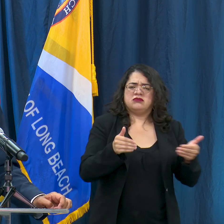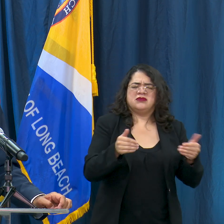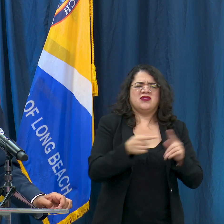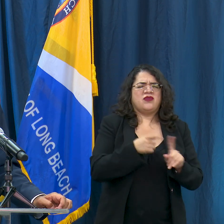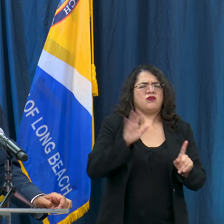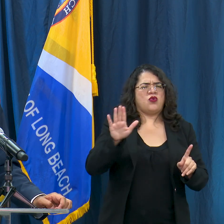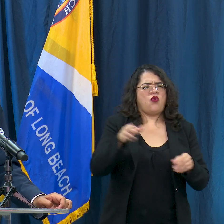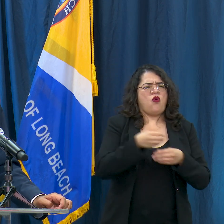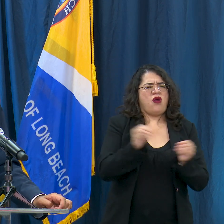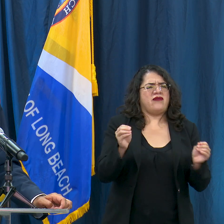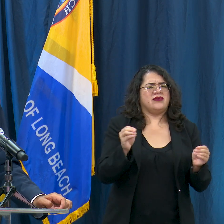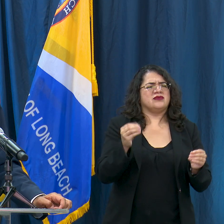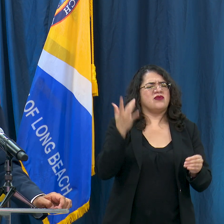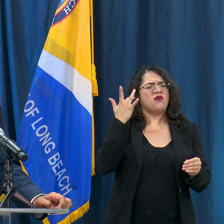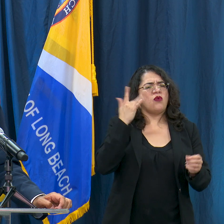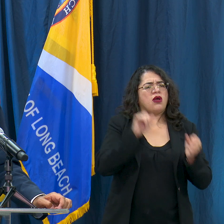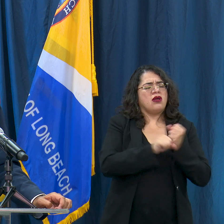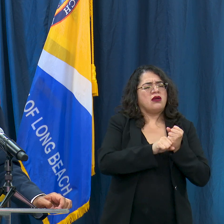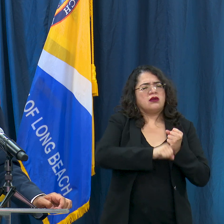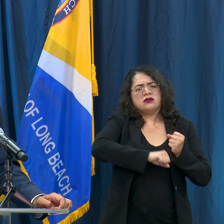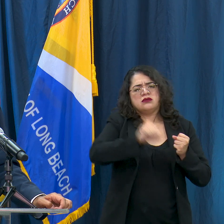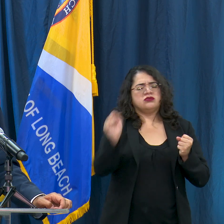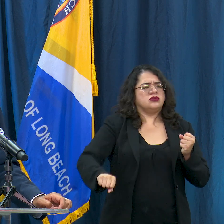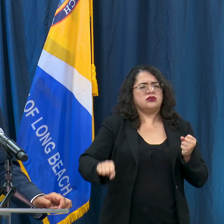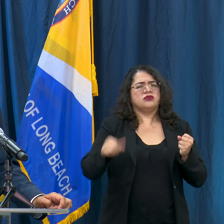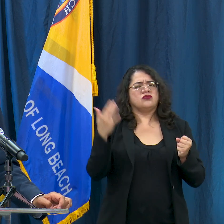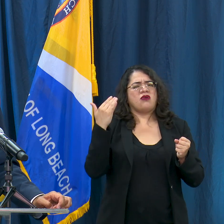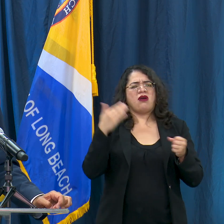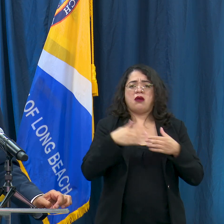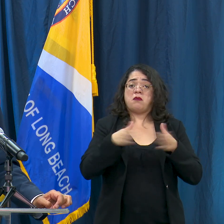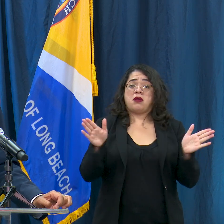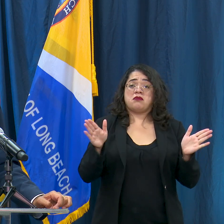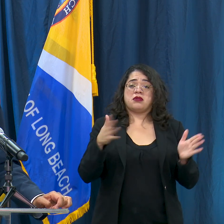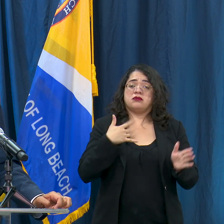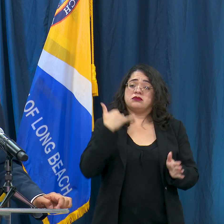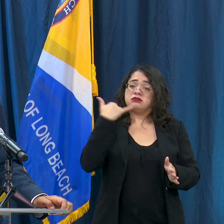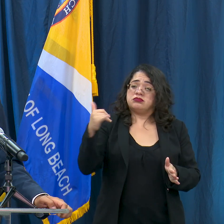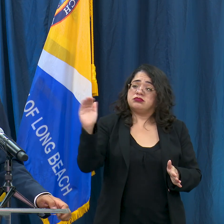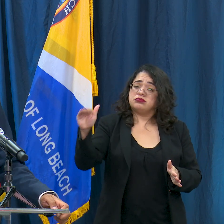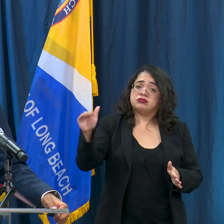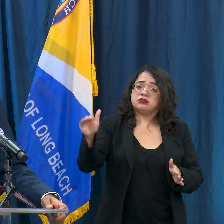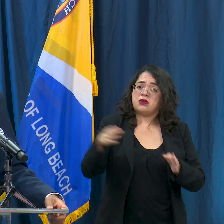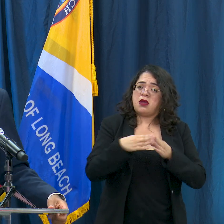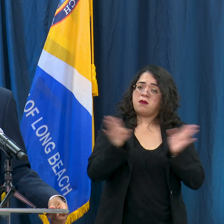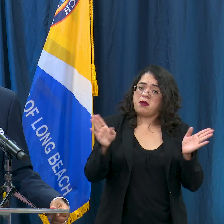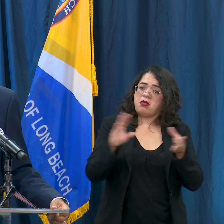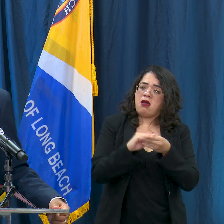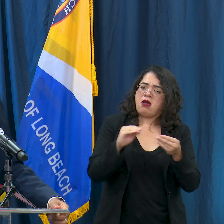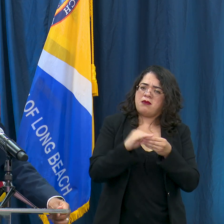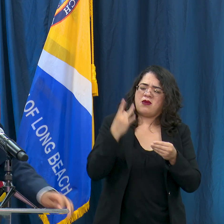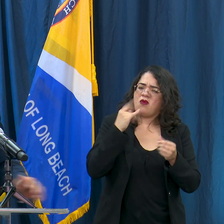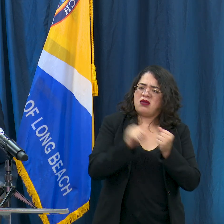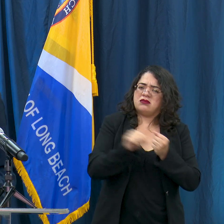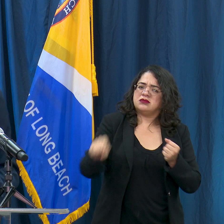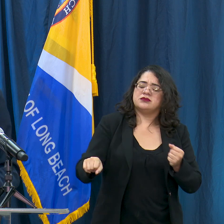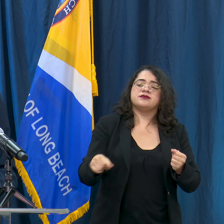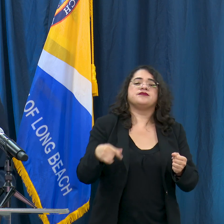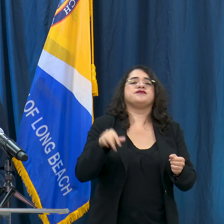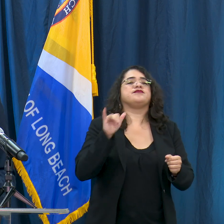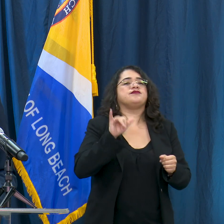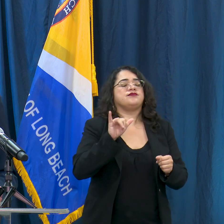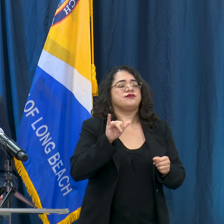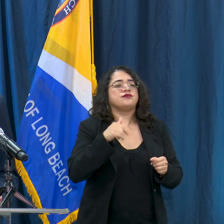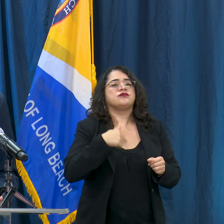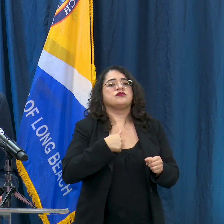my question is, why did it take so long to allow the public to call in for public comment? Yeah, I think what we've tried to do first is